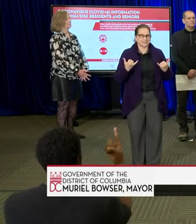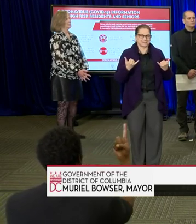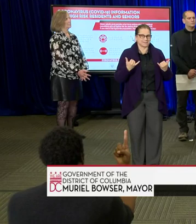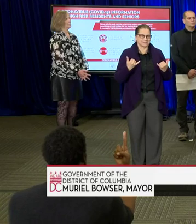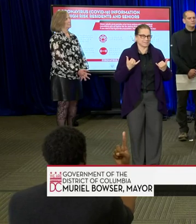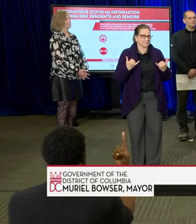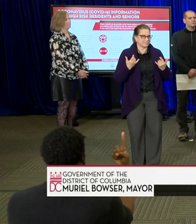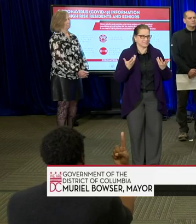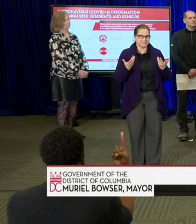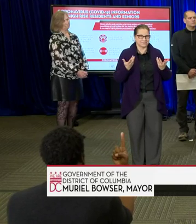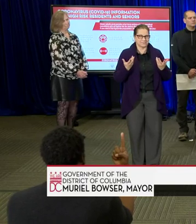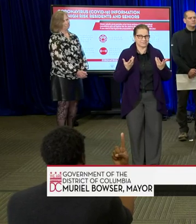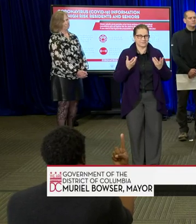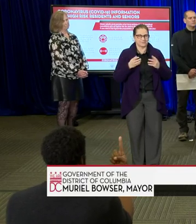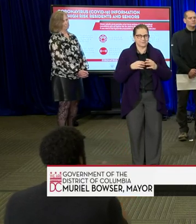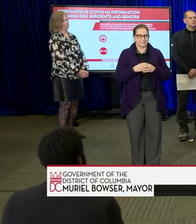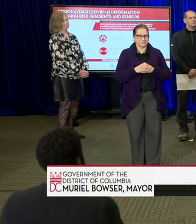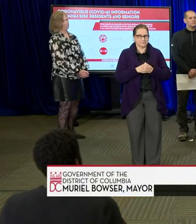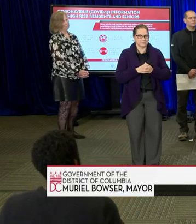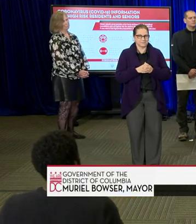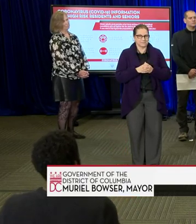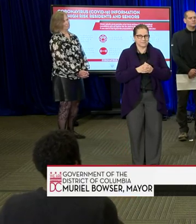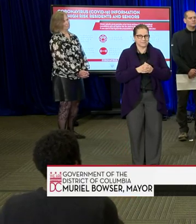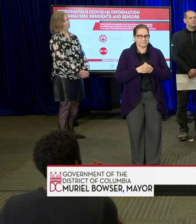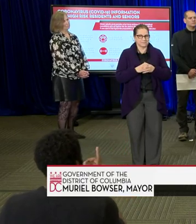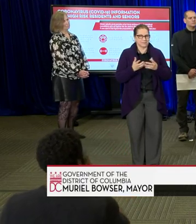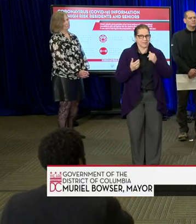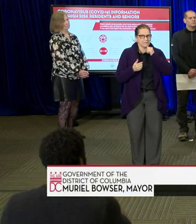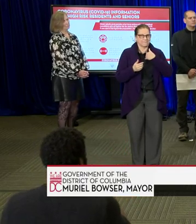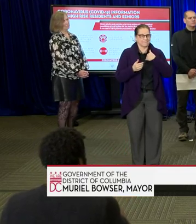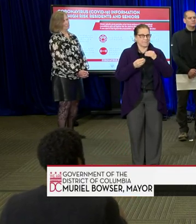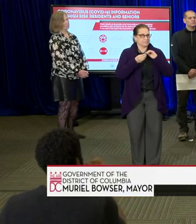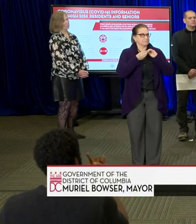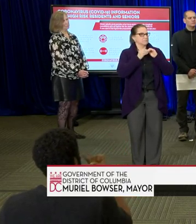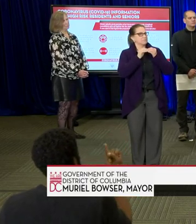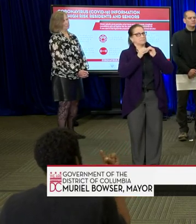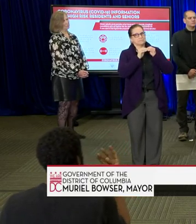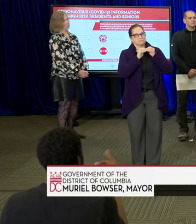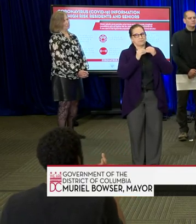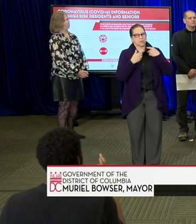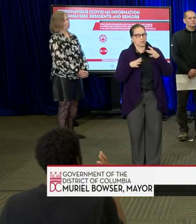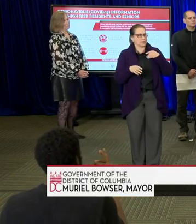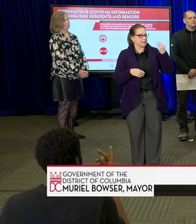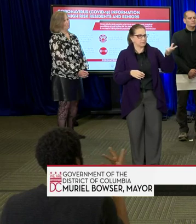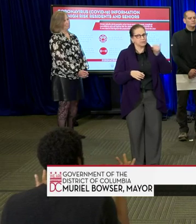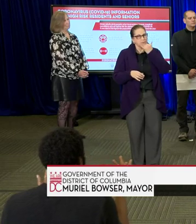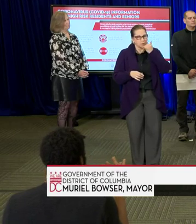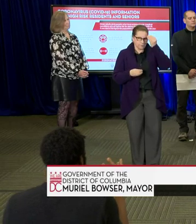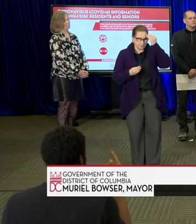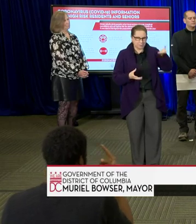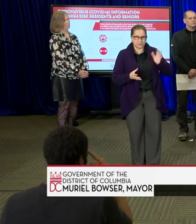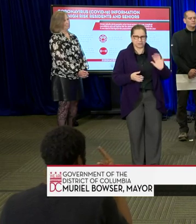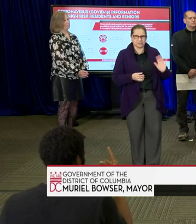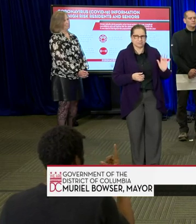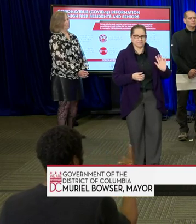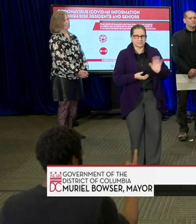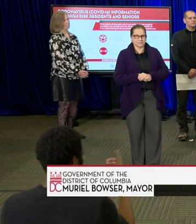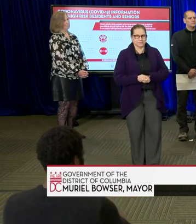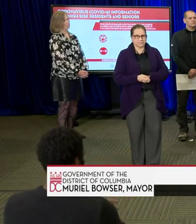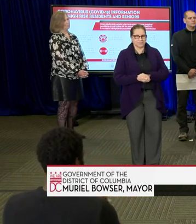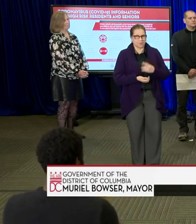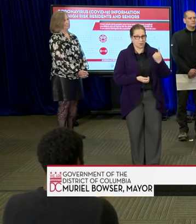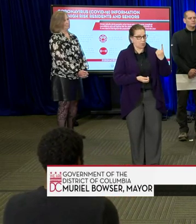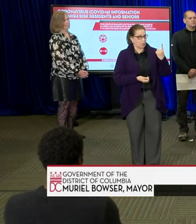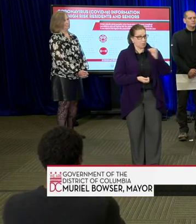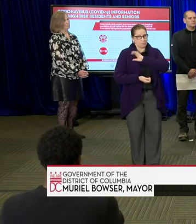gave, I think, the false impression that this one police officer somehow has resulted in 80 people being quarantined.